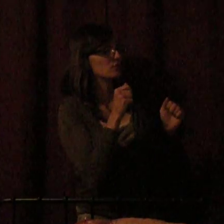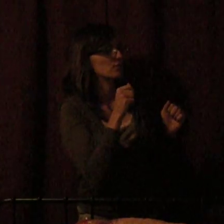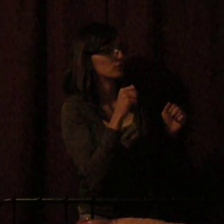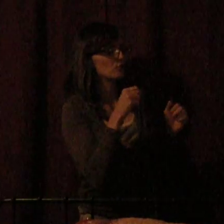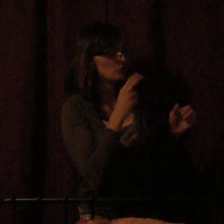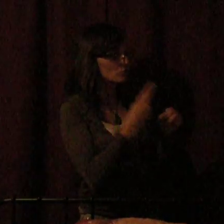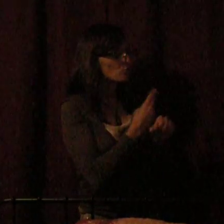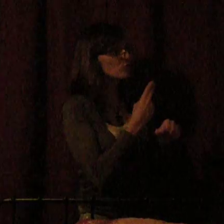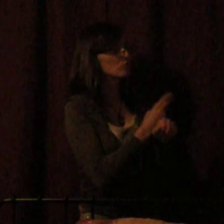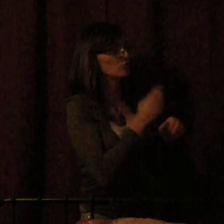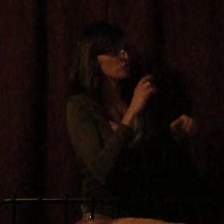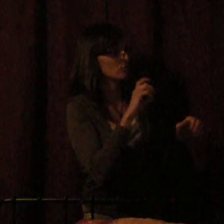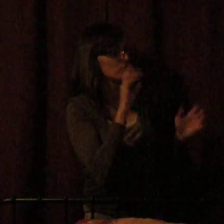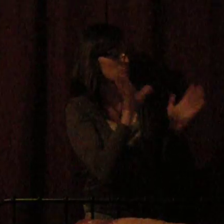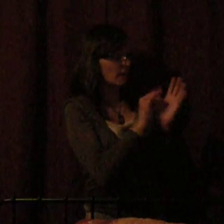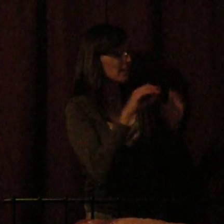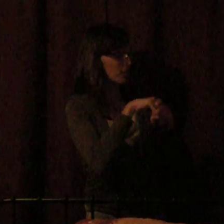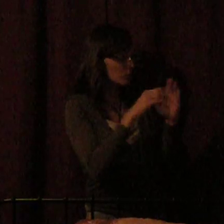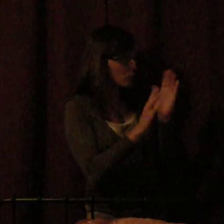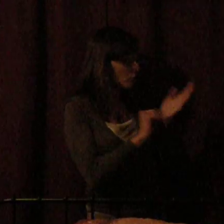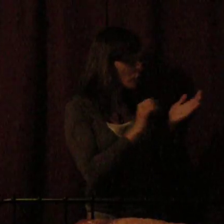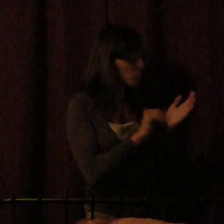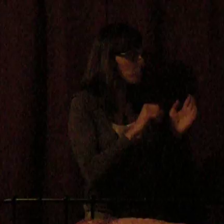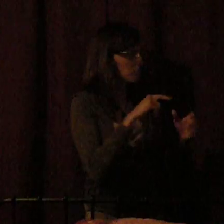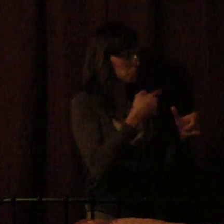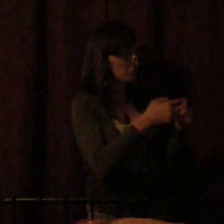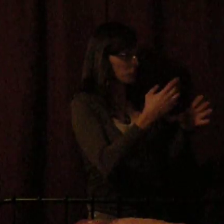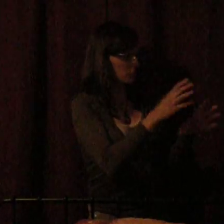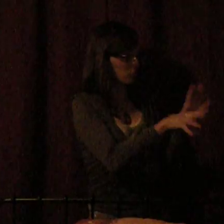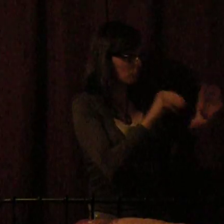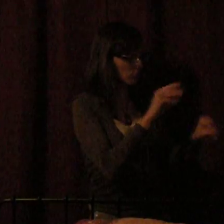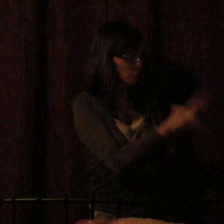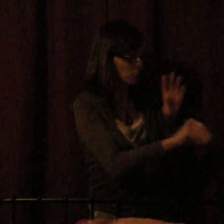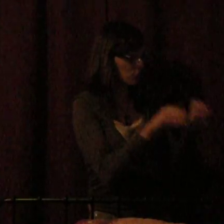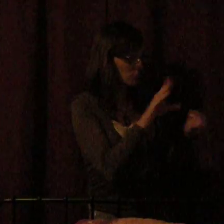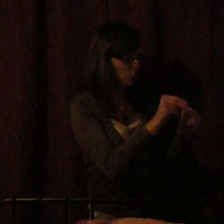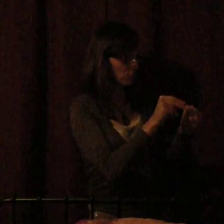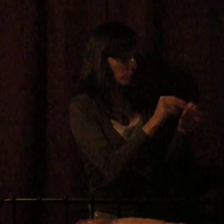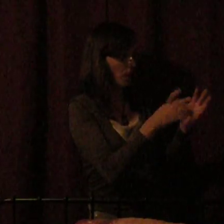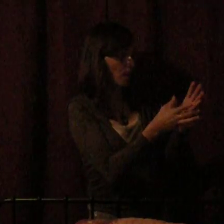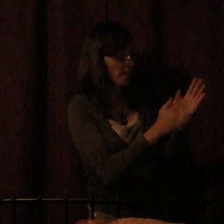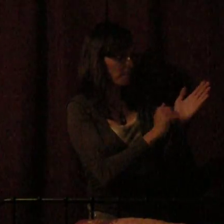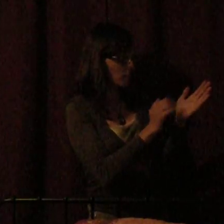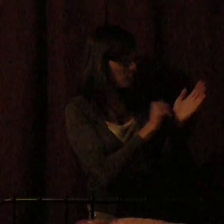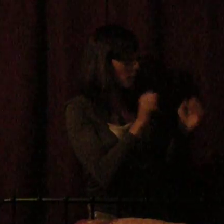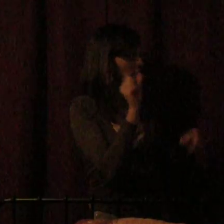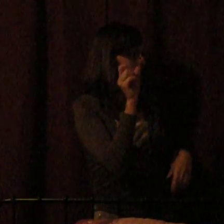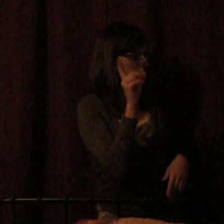grease later on? Well, in principle, that's right. That's what we demonstrated in the laboratory.